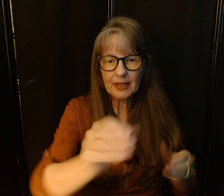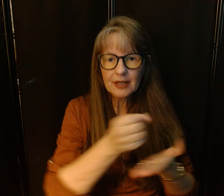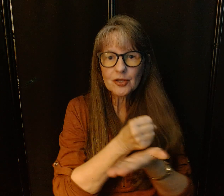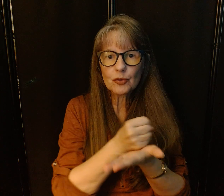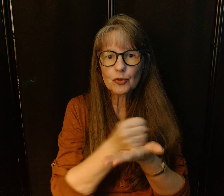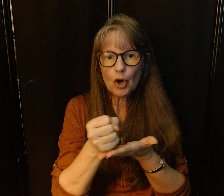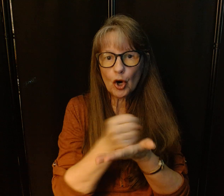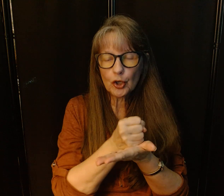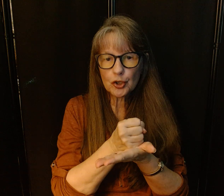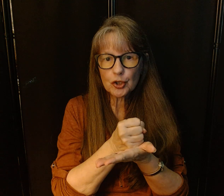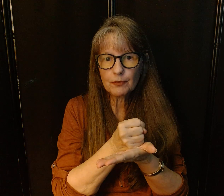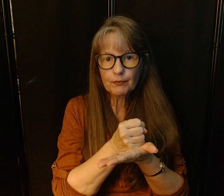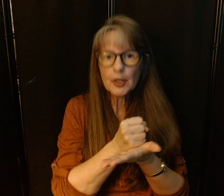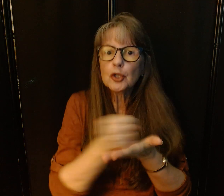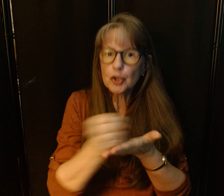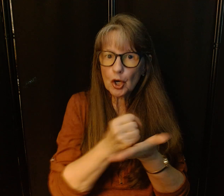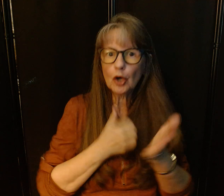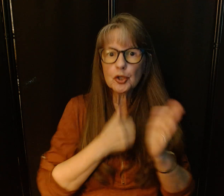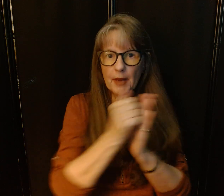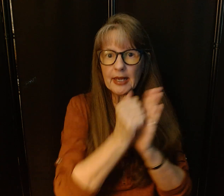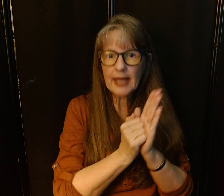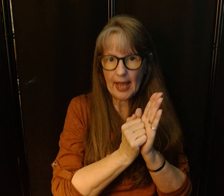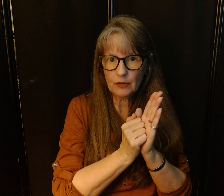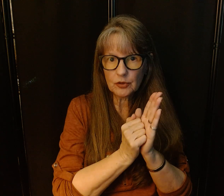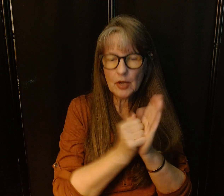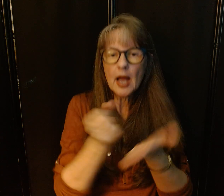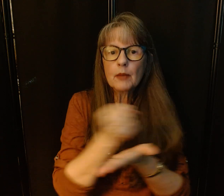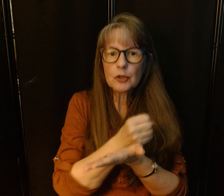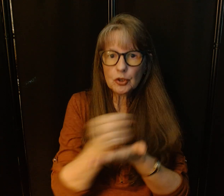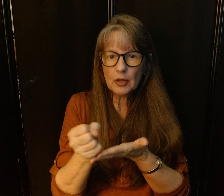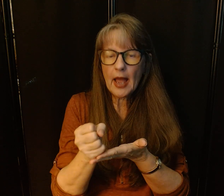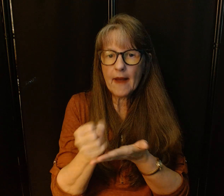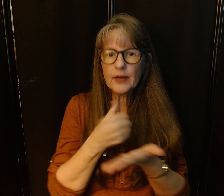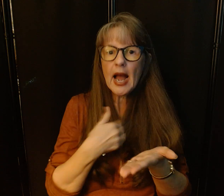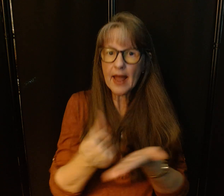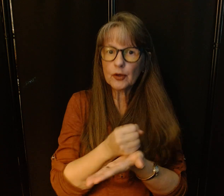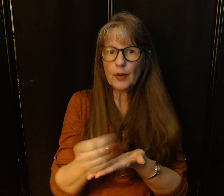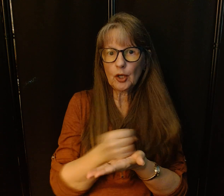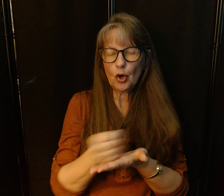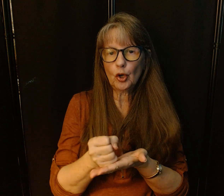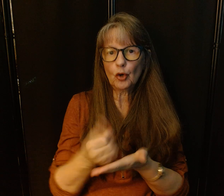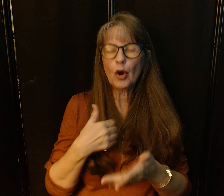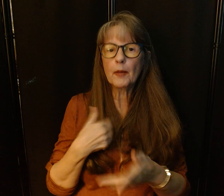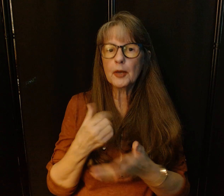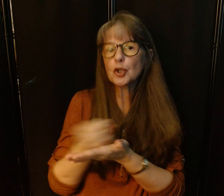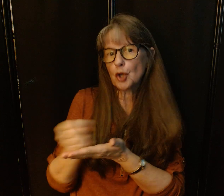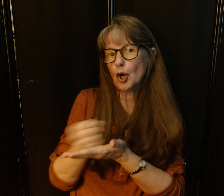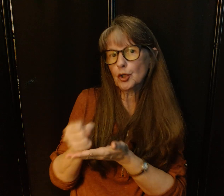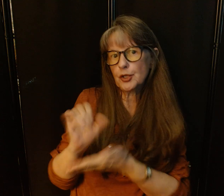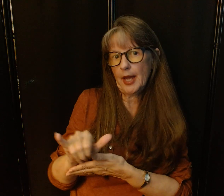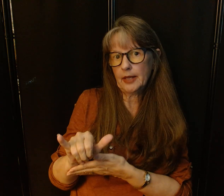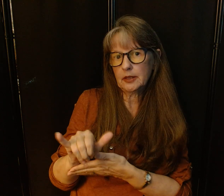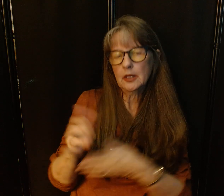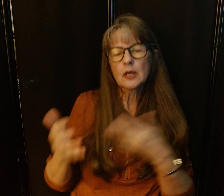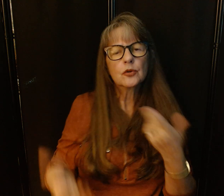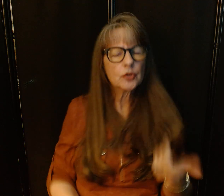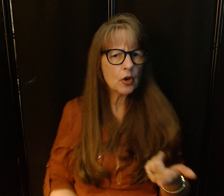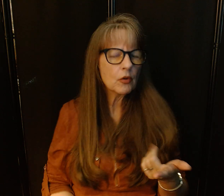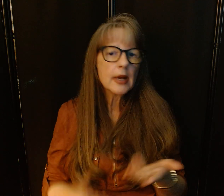So charge my account. I have a credit card, or I'm going to charge that. So